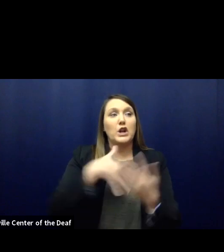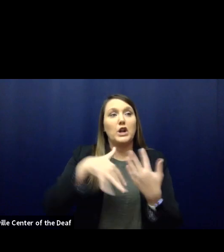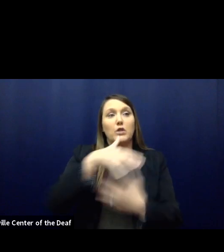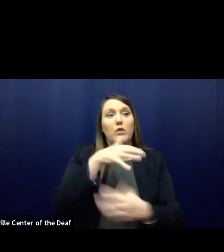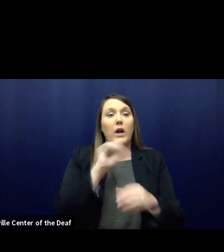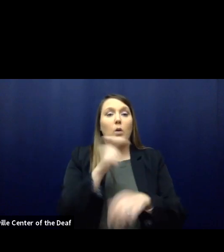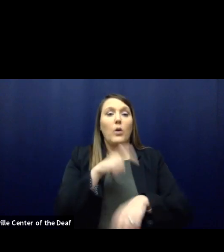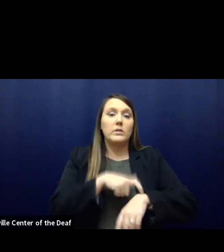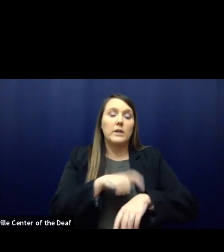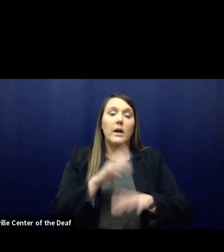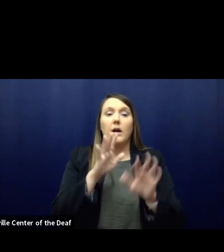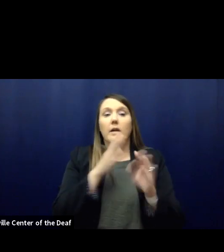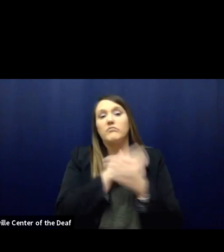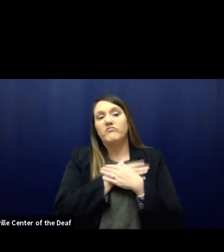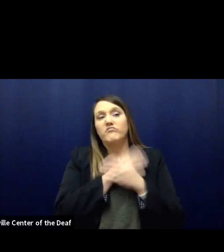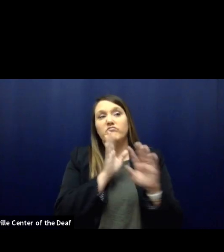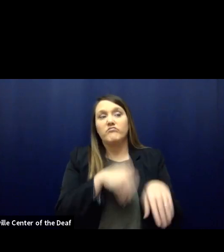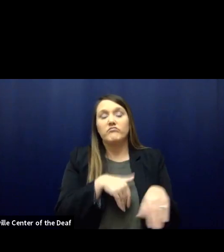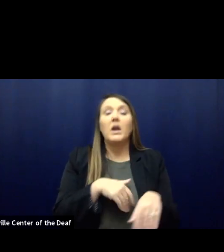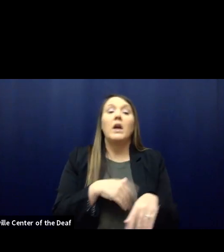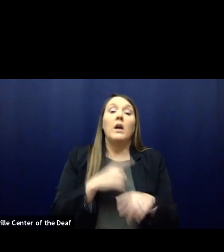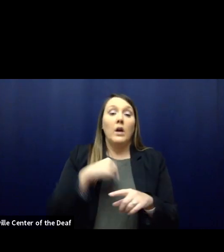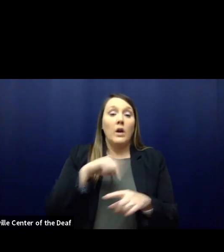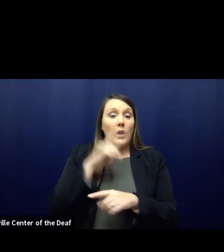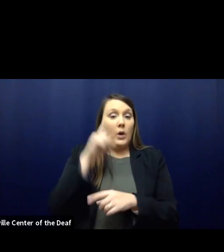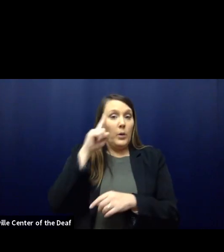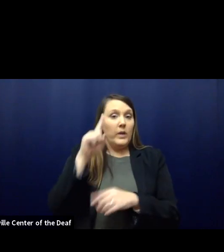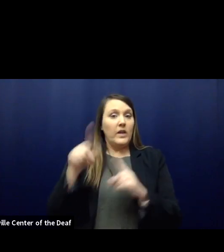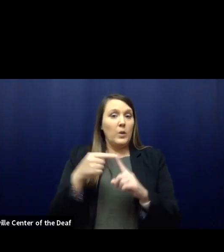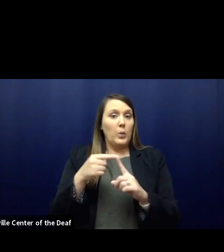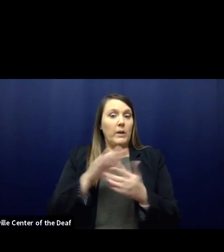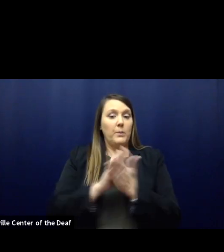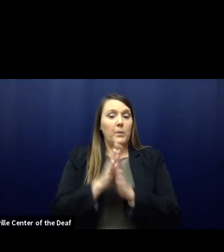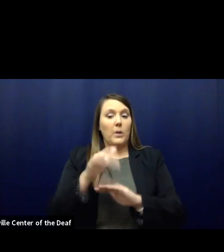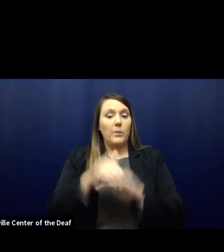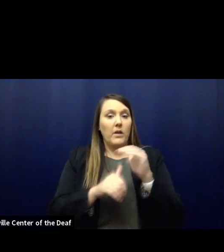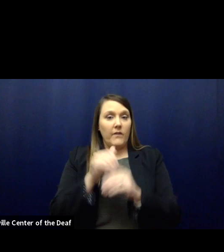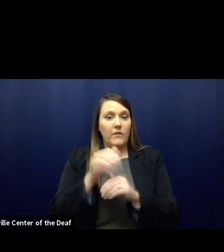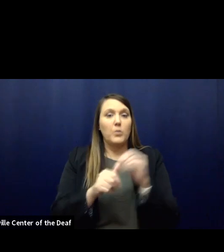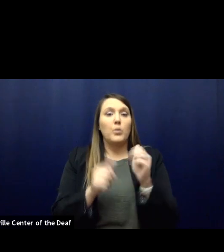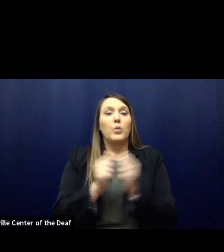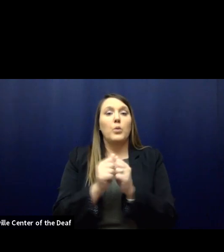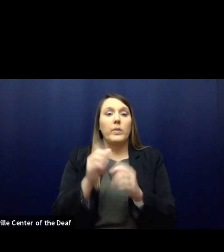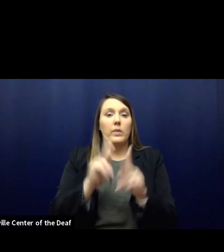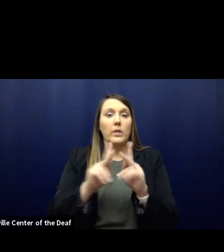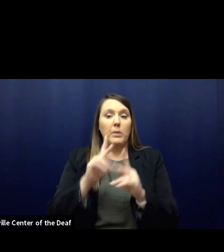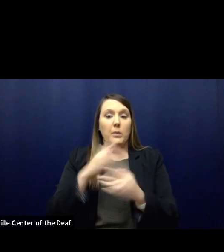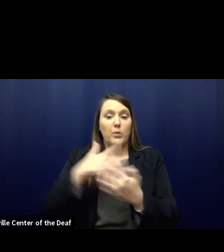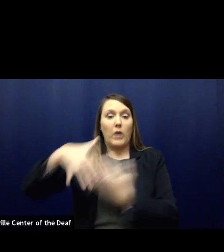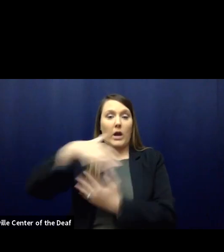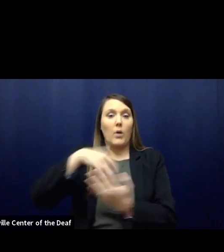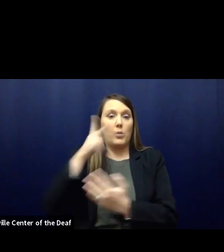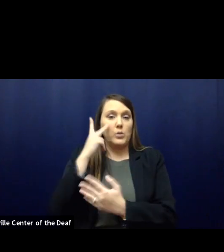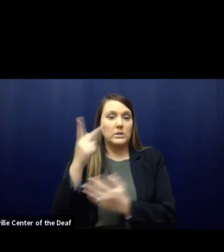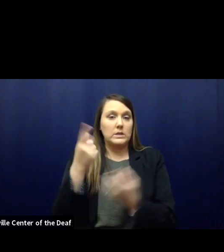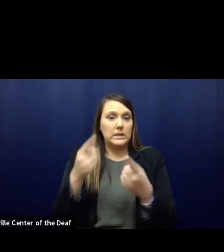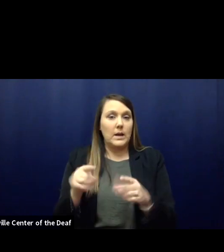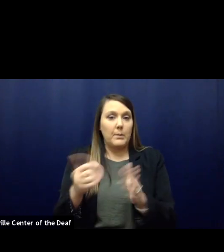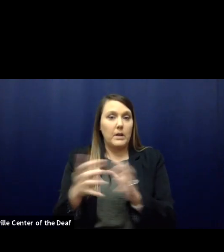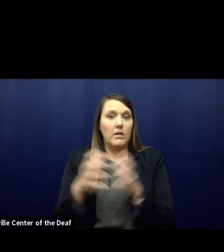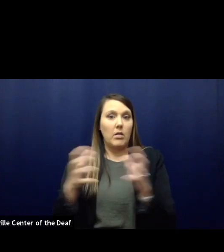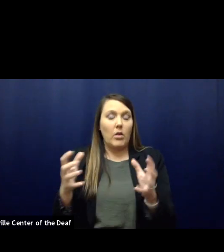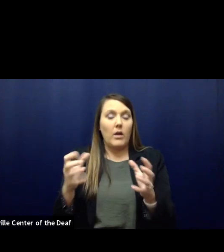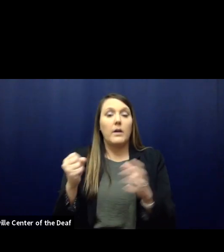Basically, our belief is it's when you get to have a comfort level with the people that are around you, and we see a lot of that happening. So there's a few